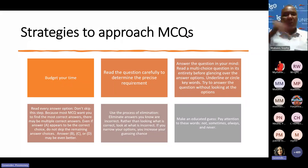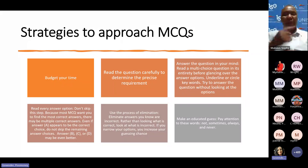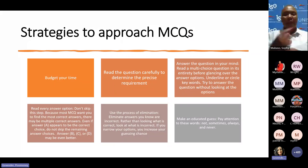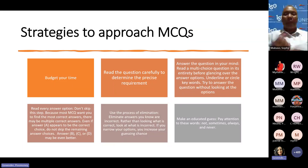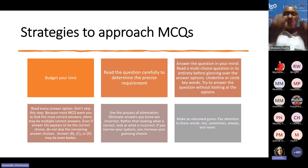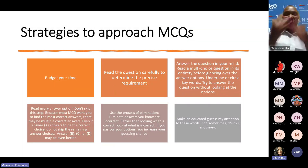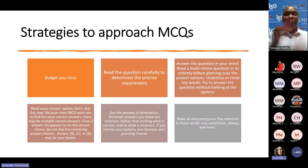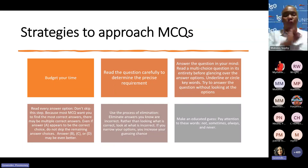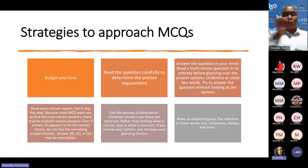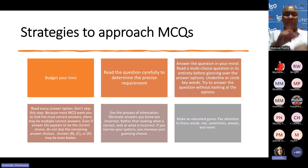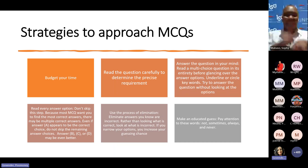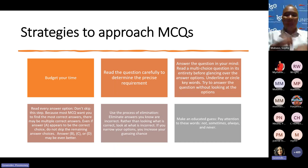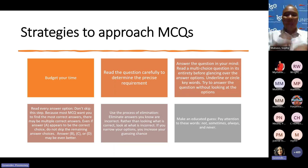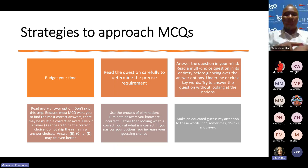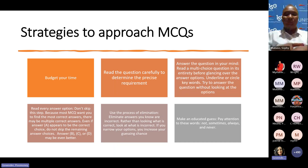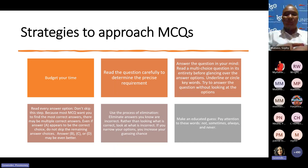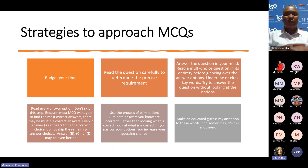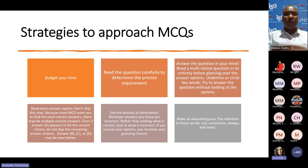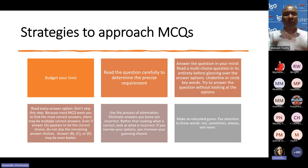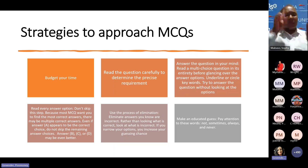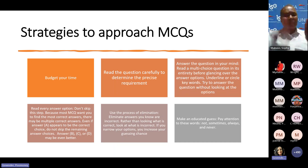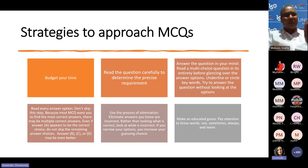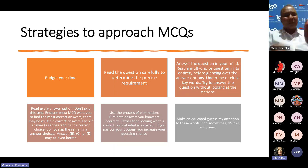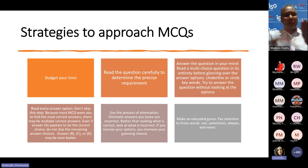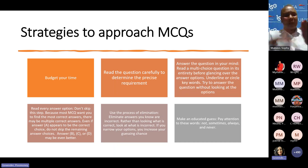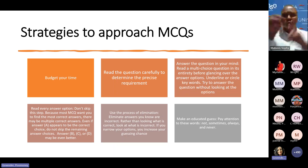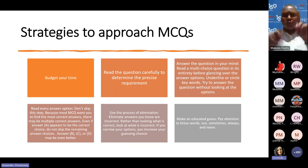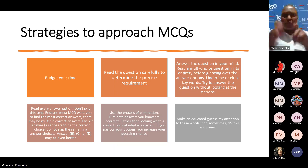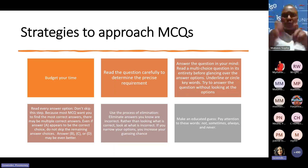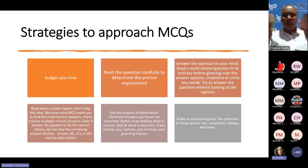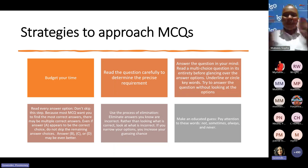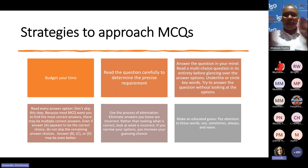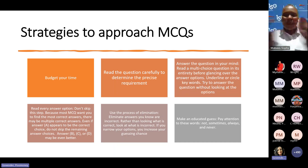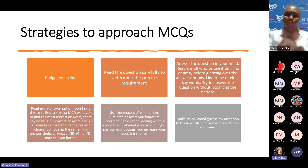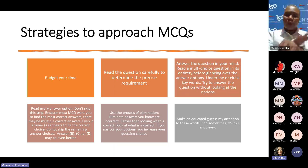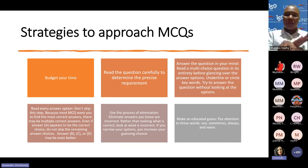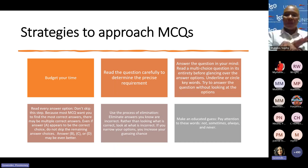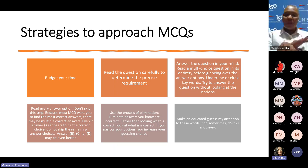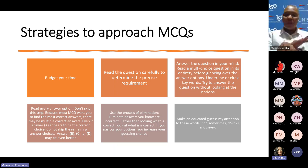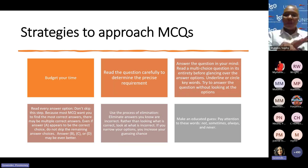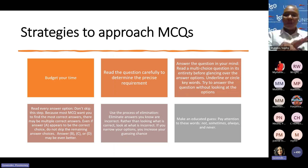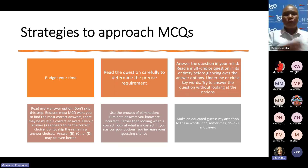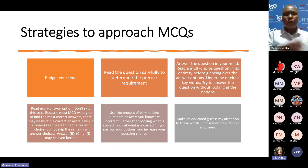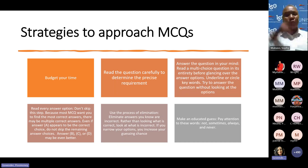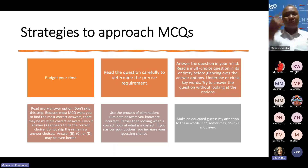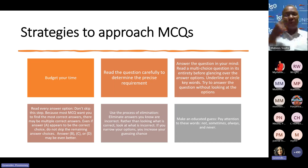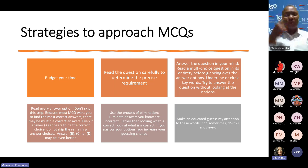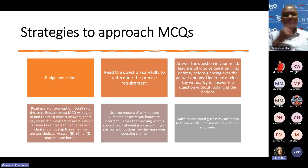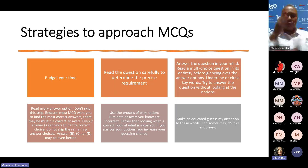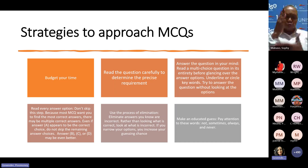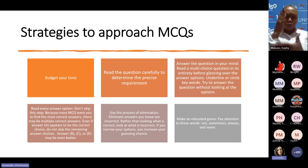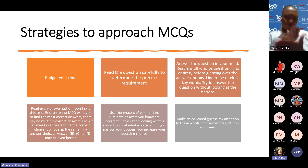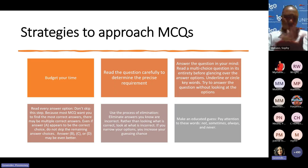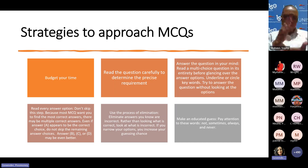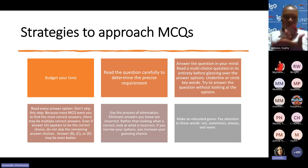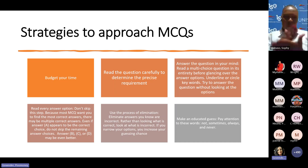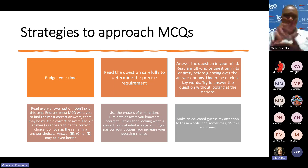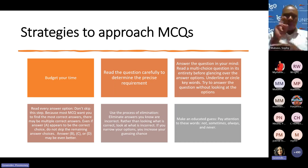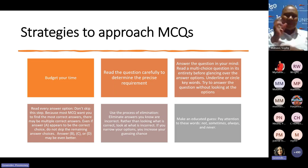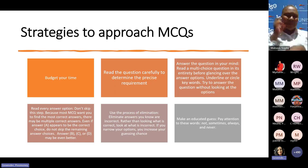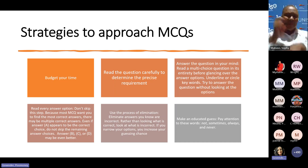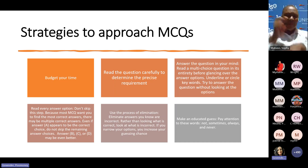time, colleagues. Read the question carefully to determine the precise requirement. What